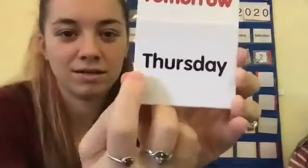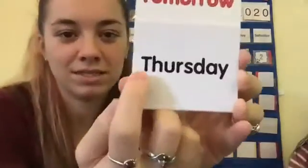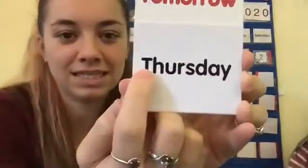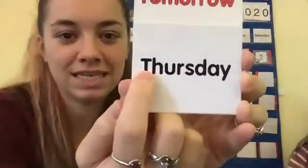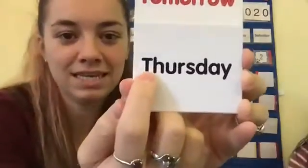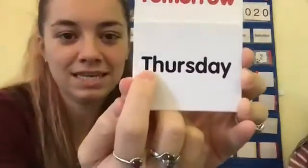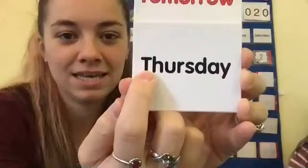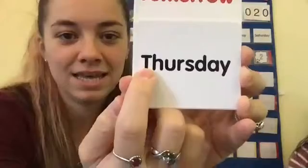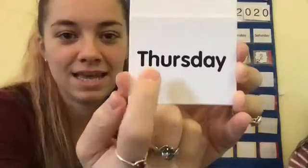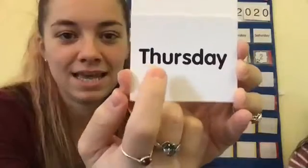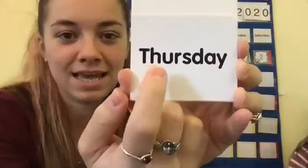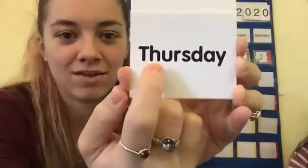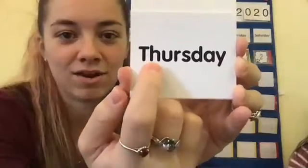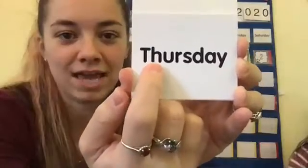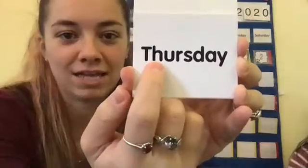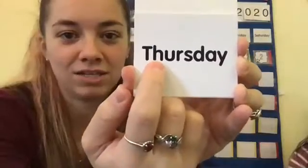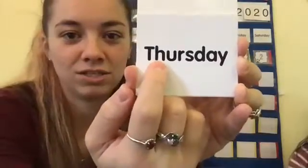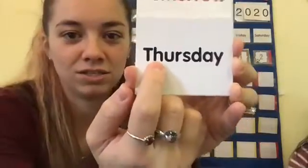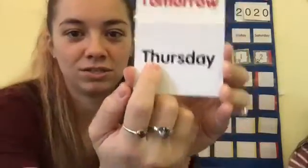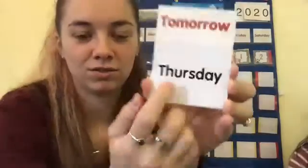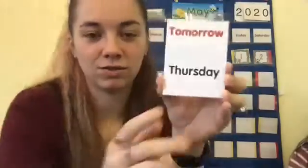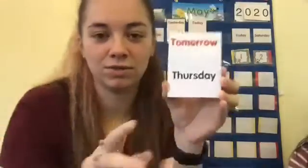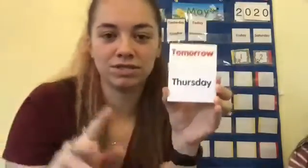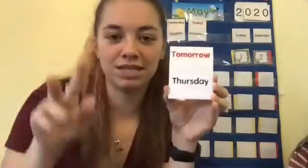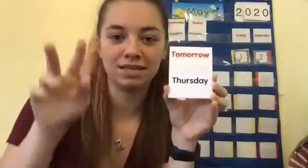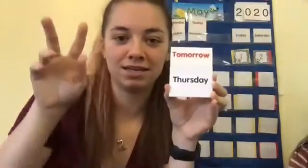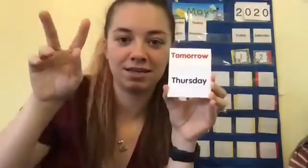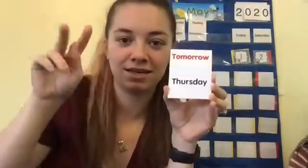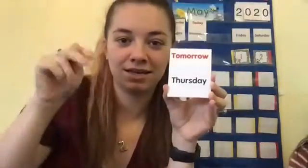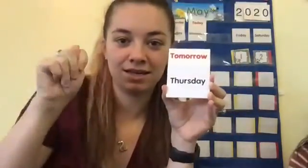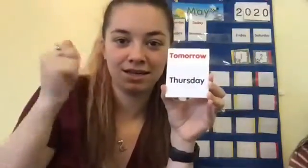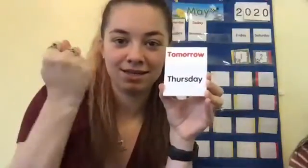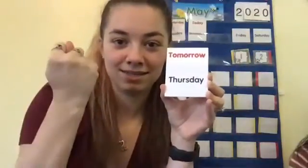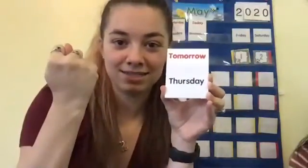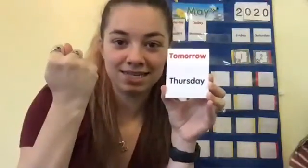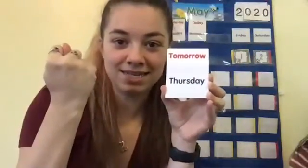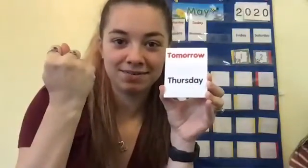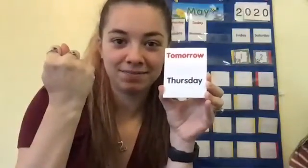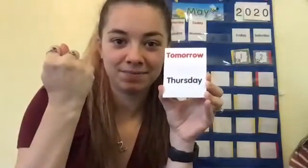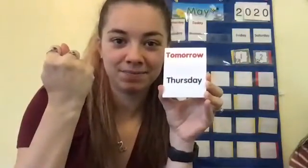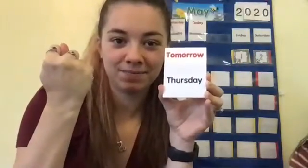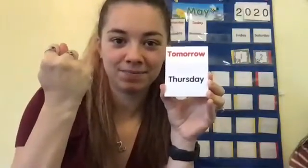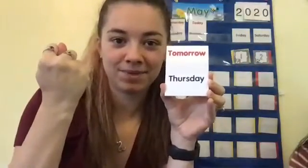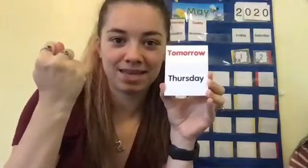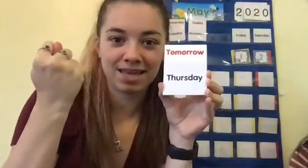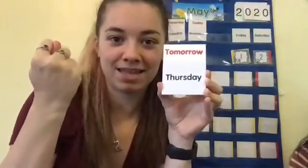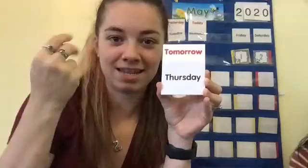T and our H. So start with your T. T. And then